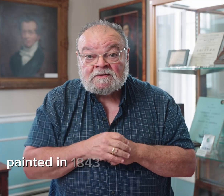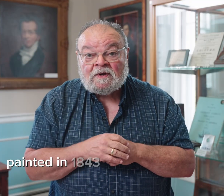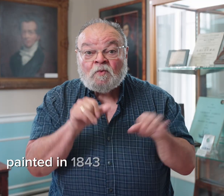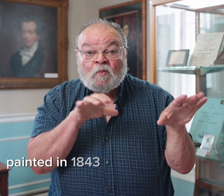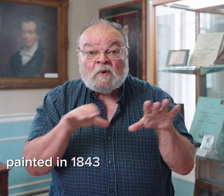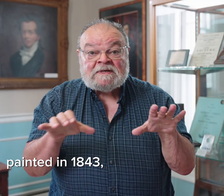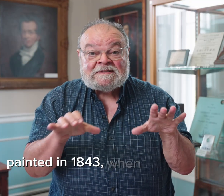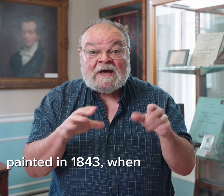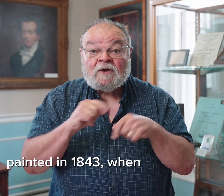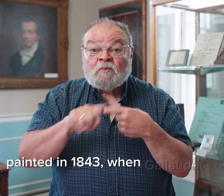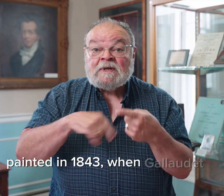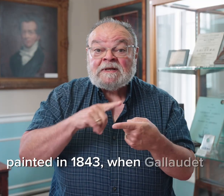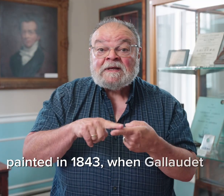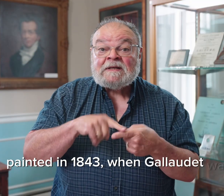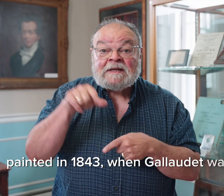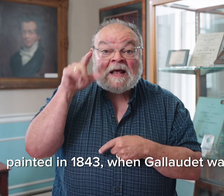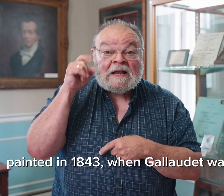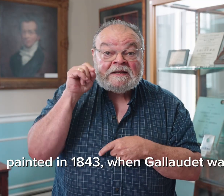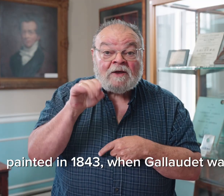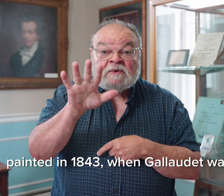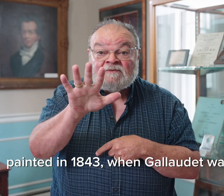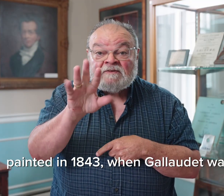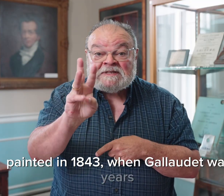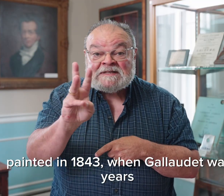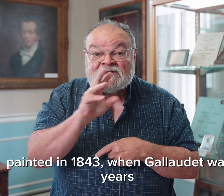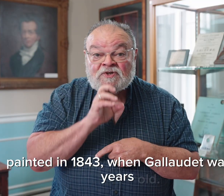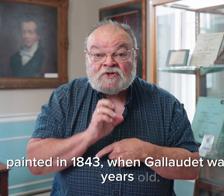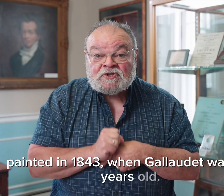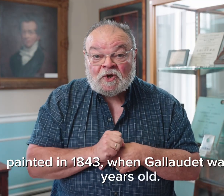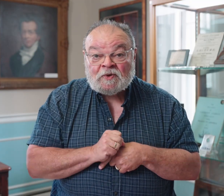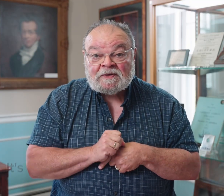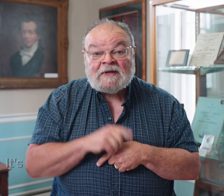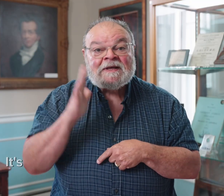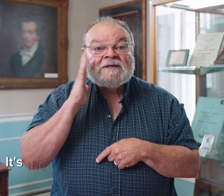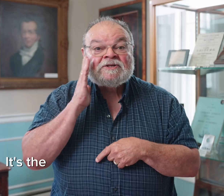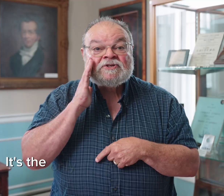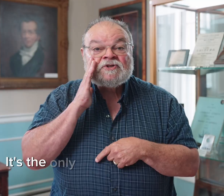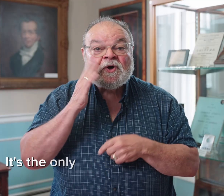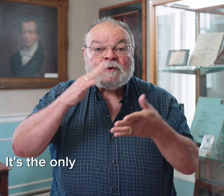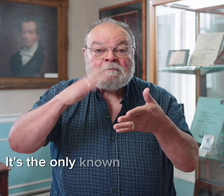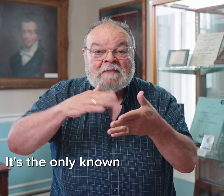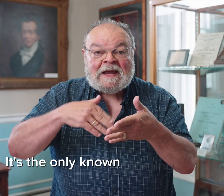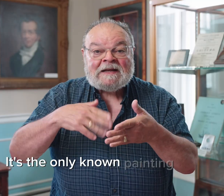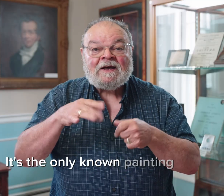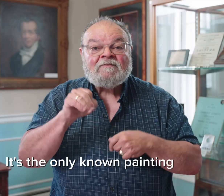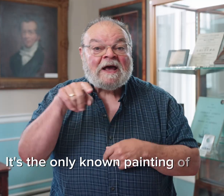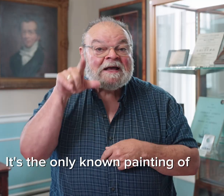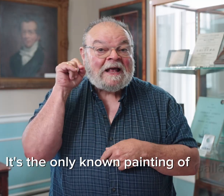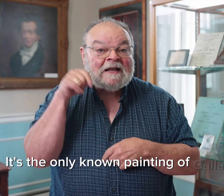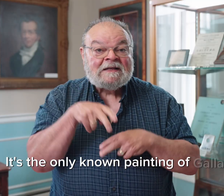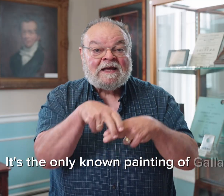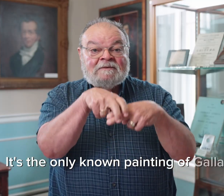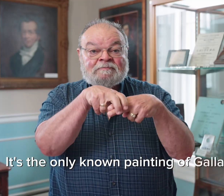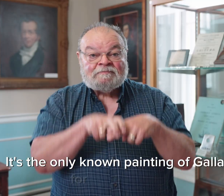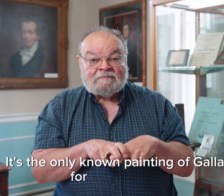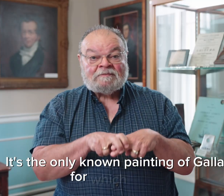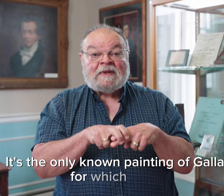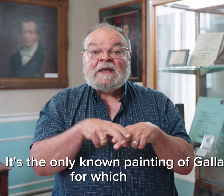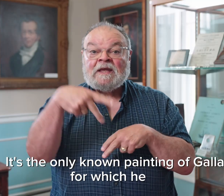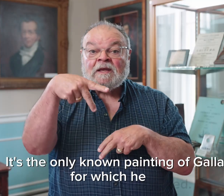1843 when Gallaudet was 56 years old. It's the only known painting of Gallaudet for which he